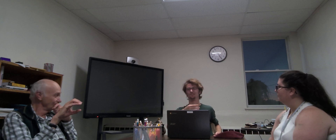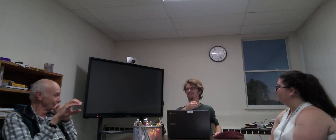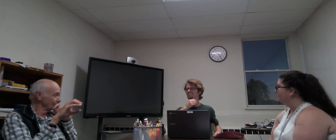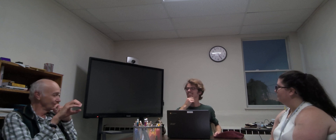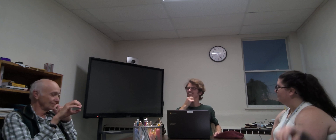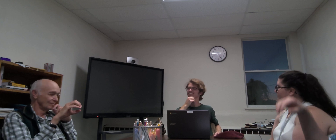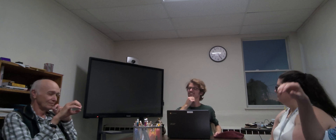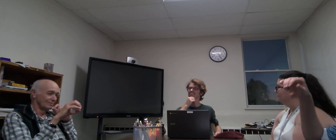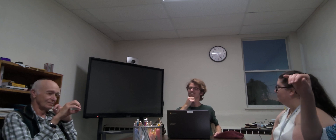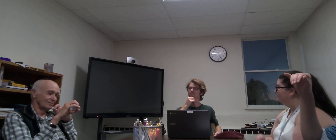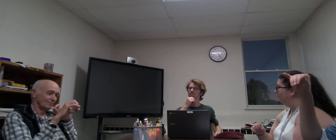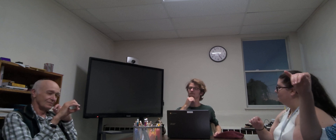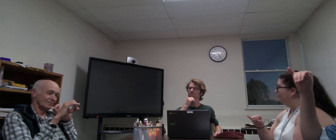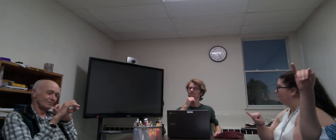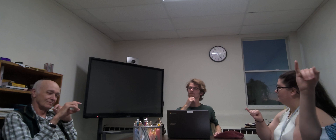January.